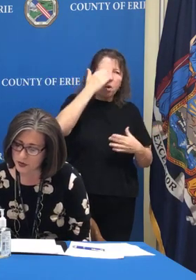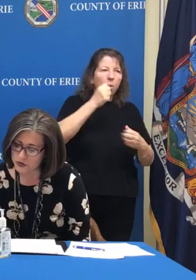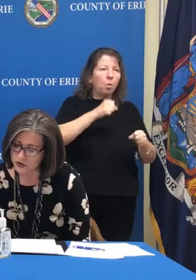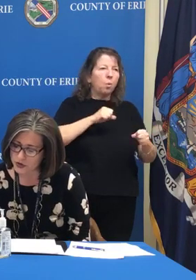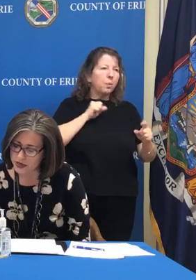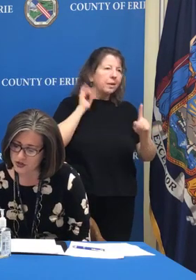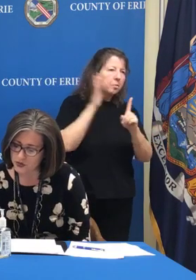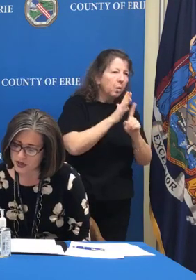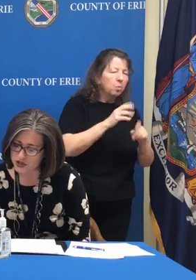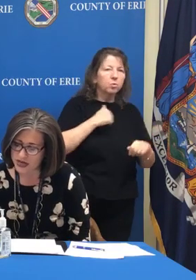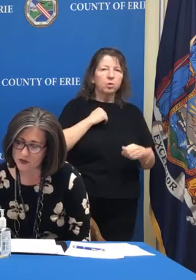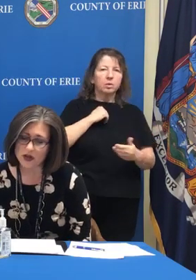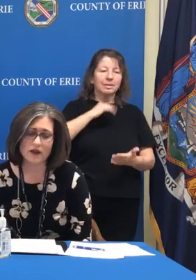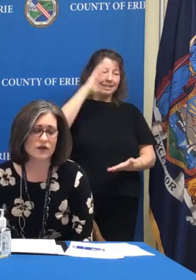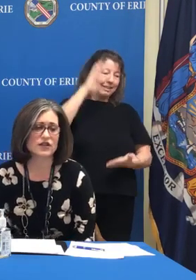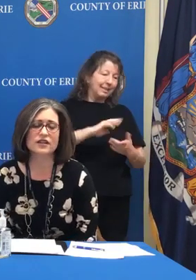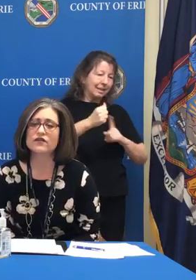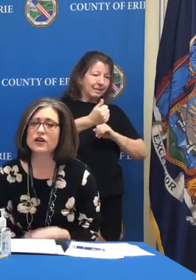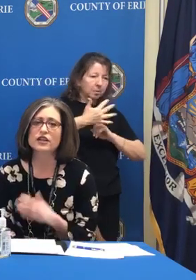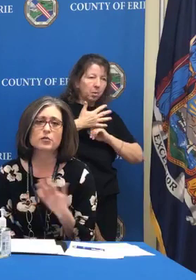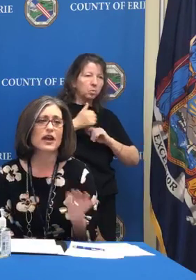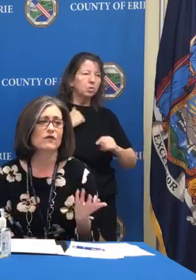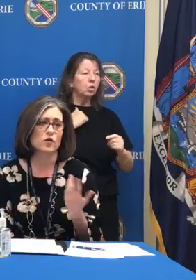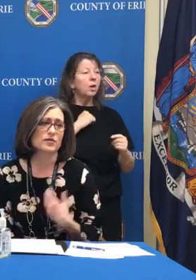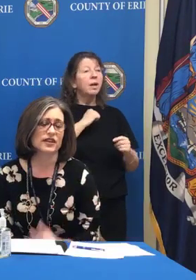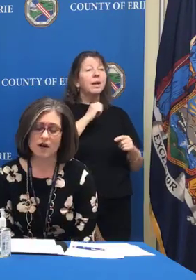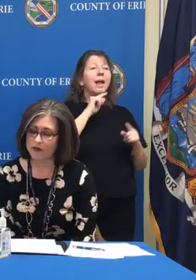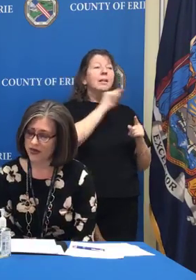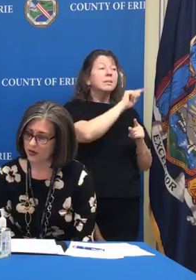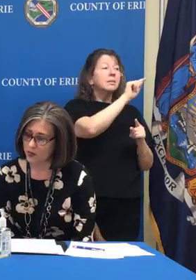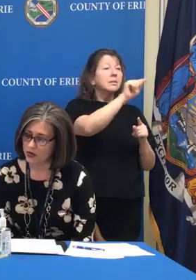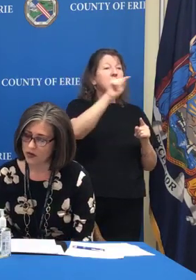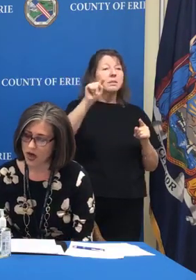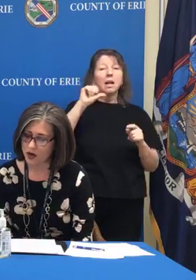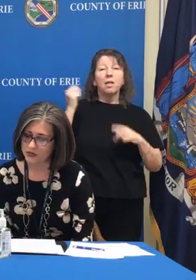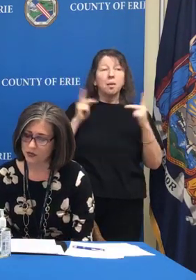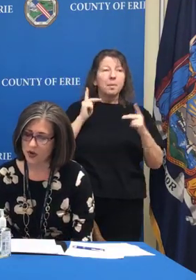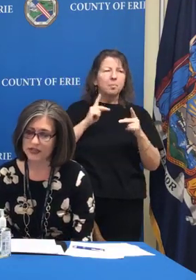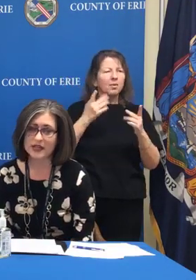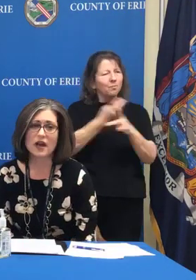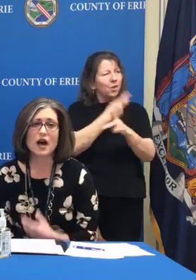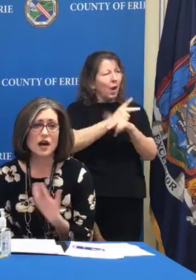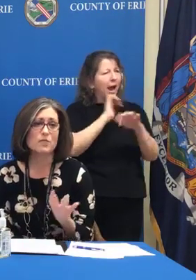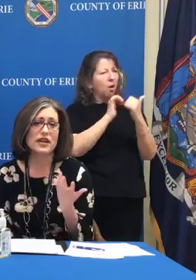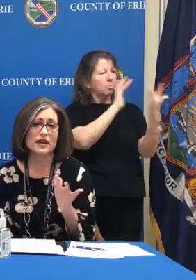your exposure, and just reaching out to others in the various platforms that are available